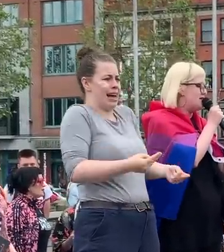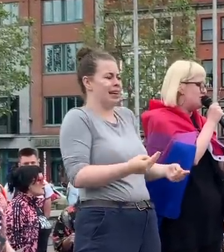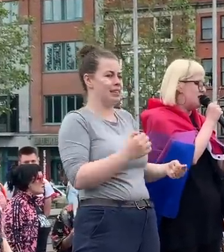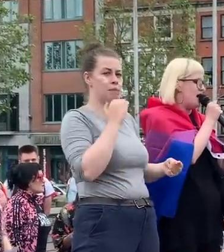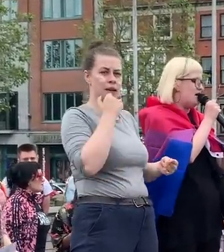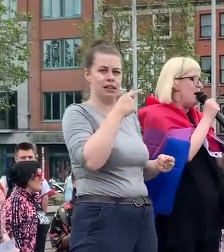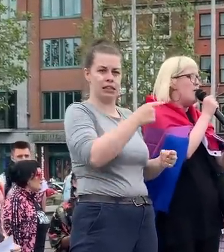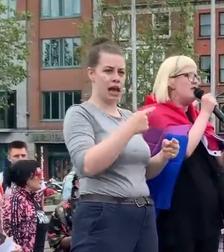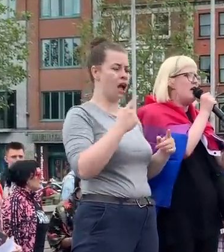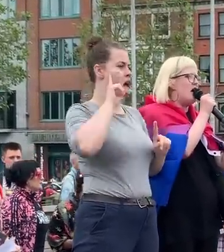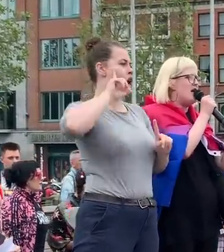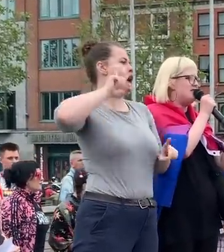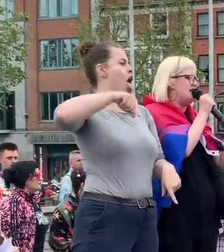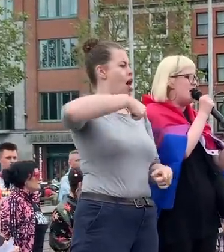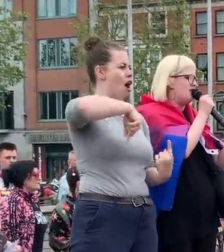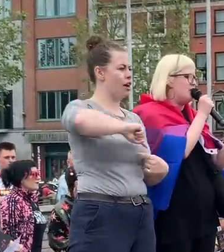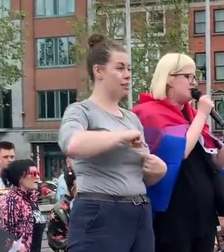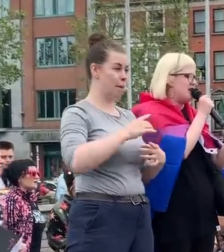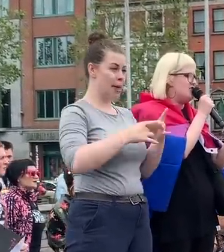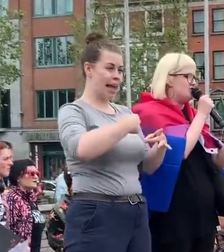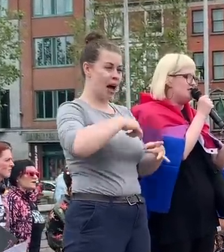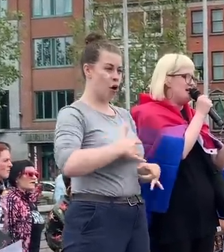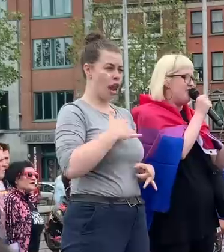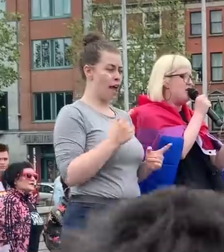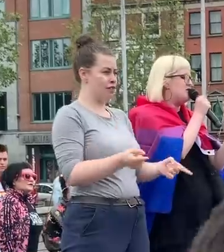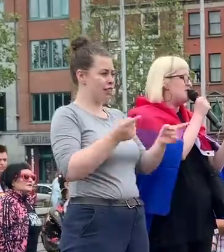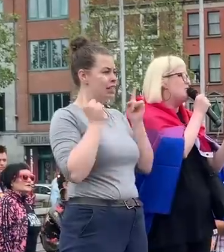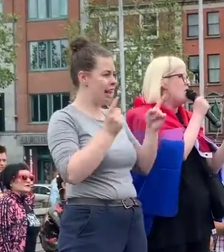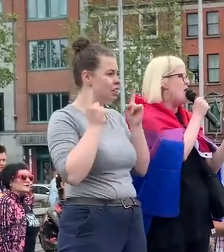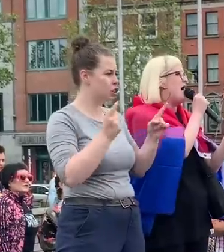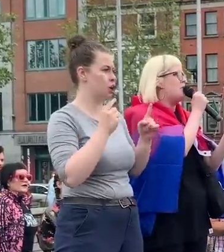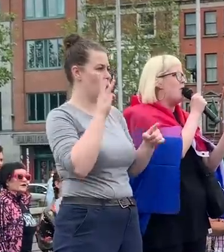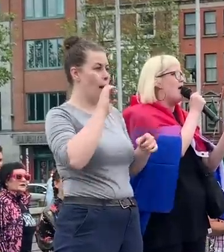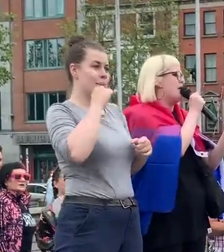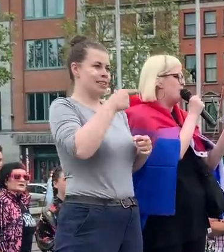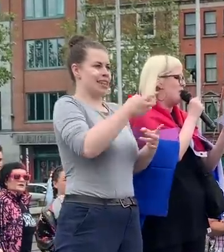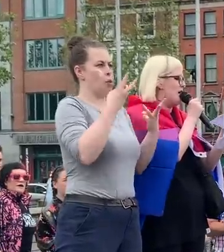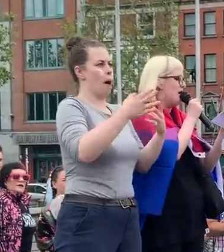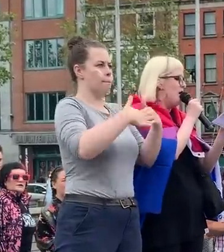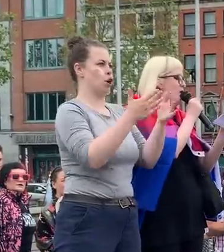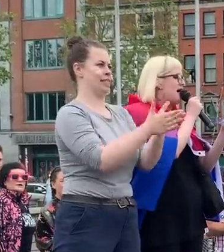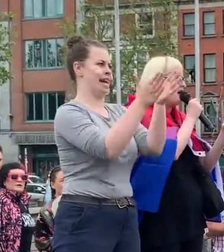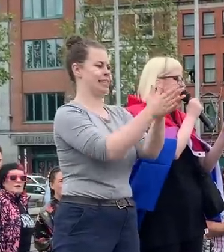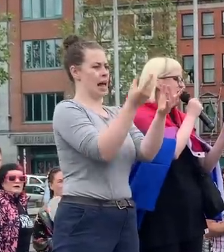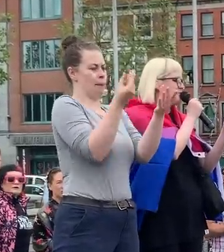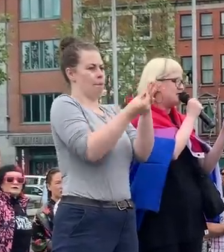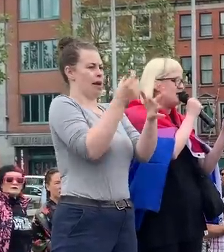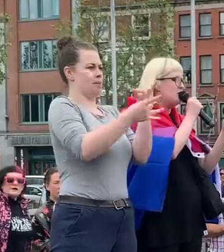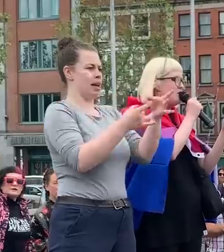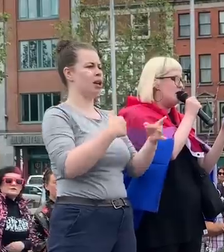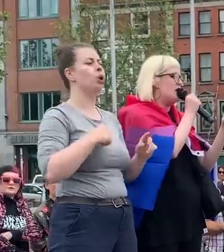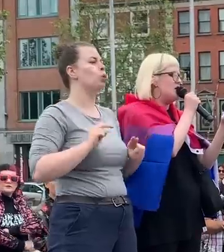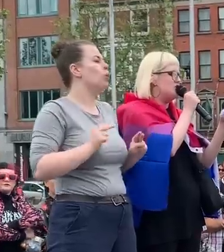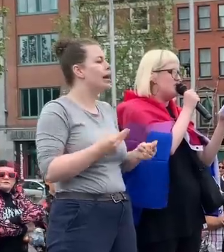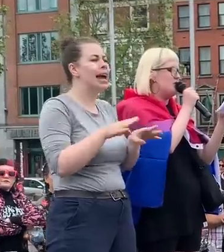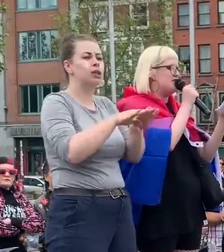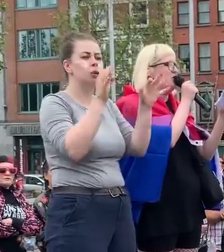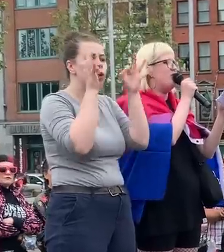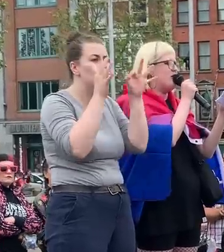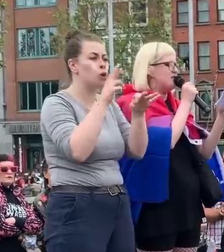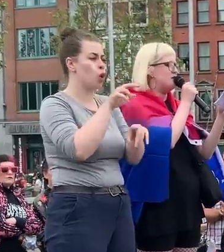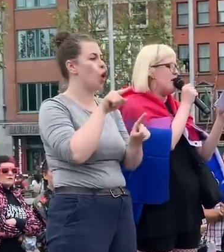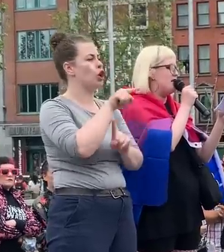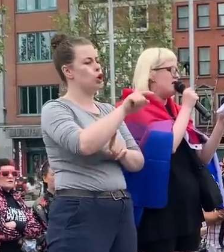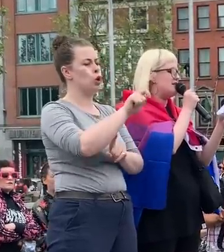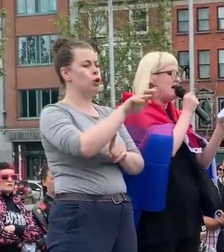with frightening disregard, putting their lives and livelihoods in danger to deliver and consume more and more and more. We cannot march beside Google or YouTube because